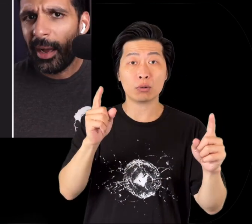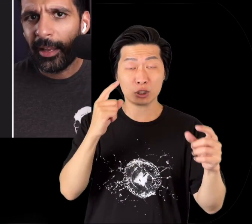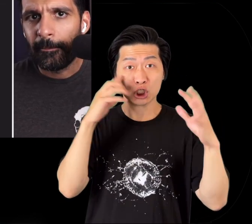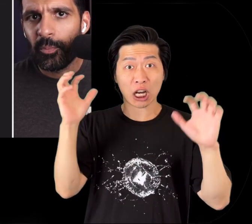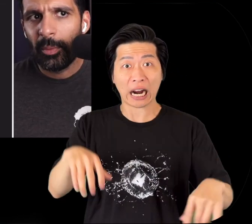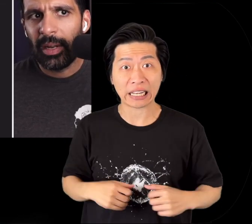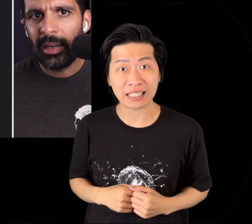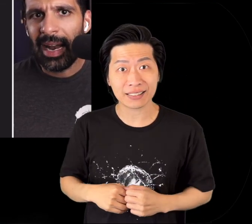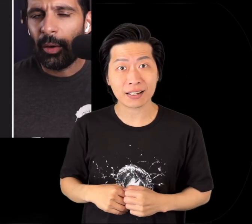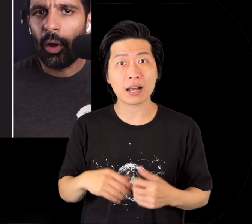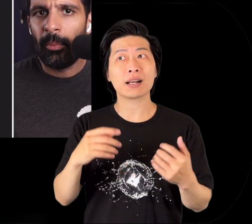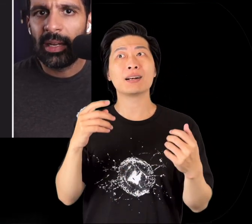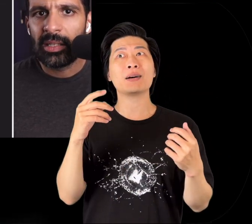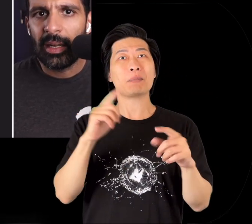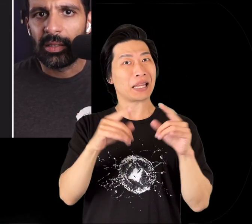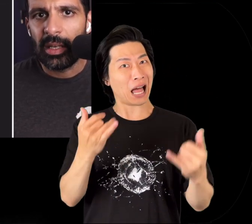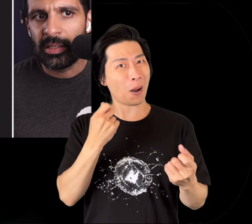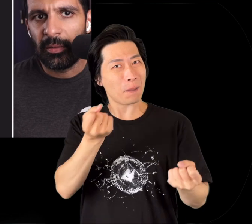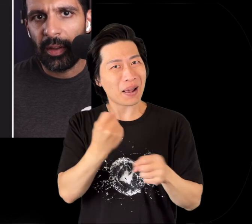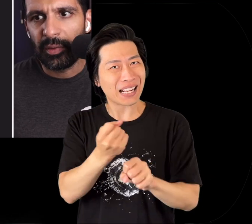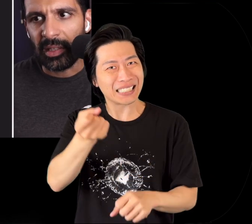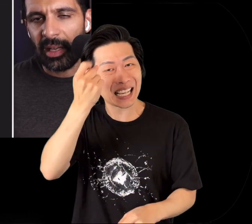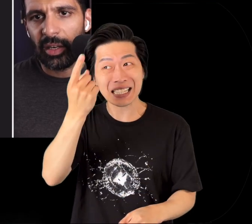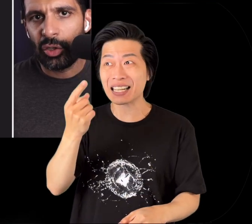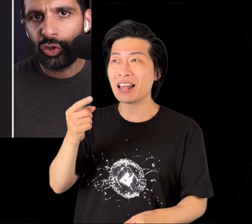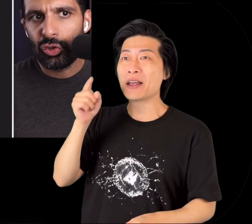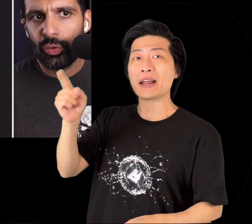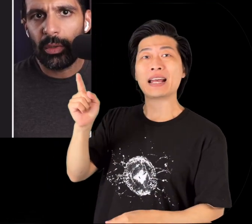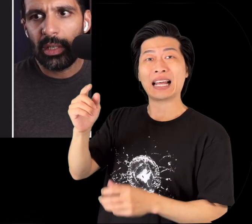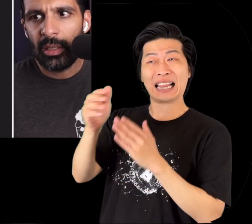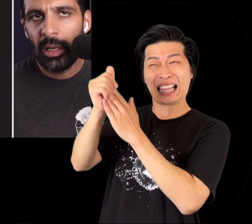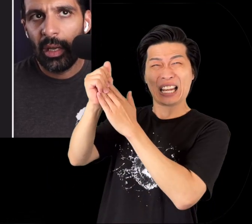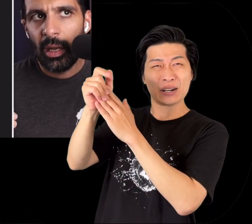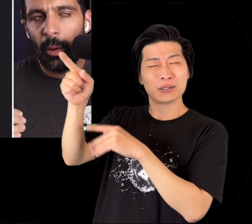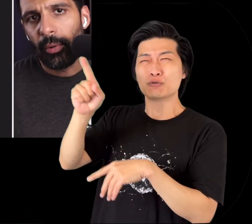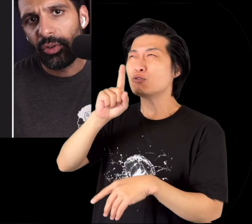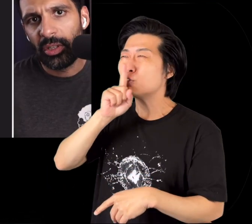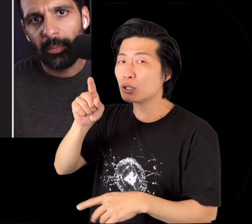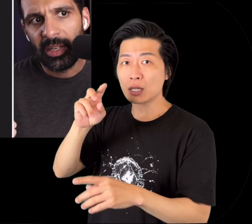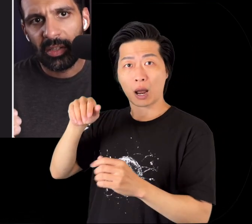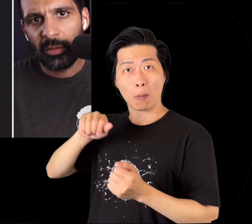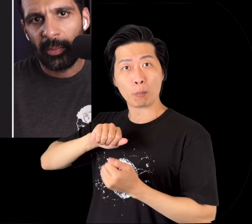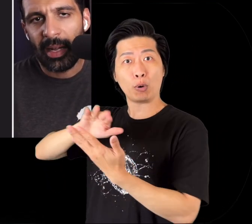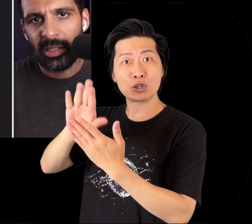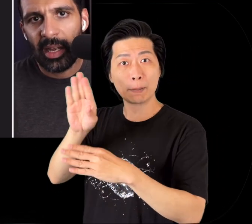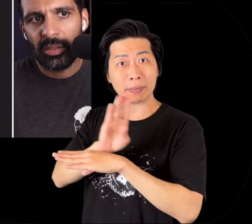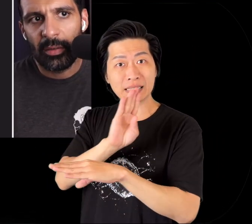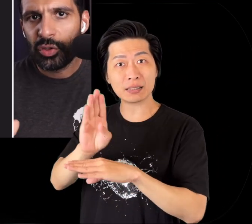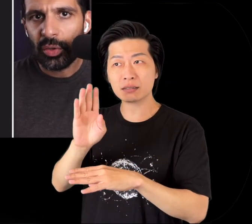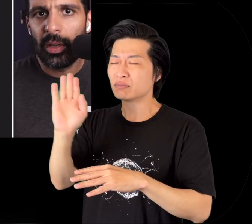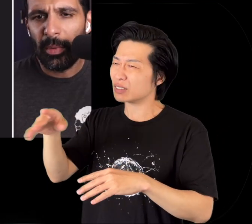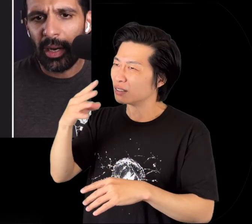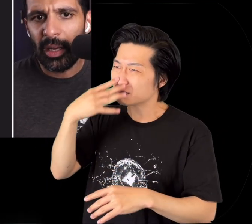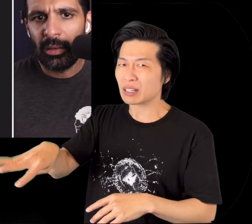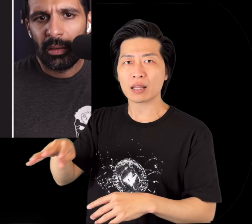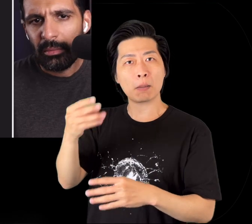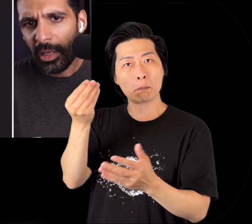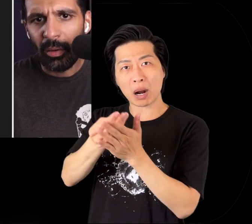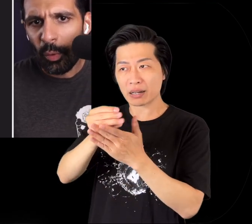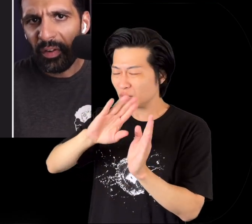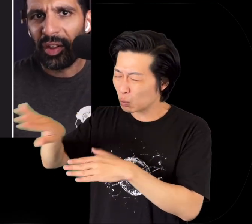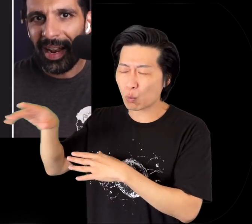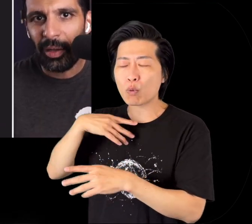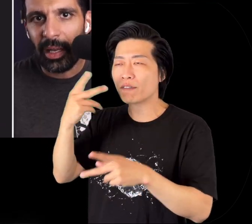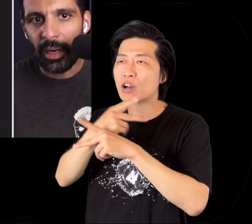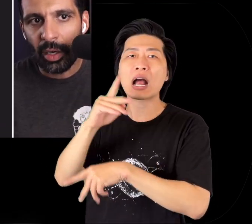was shocking. But now it all makes sense, is if the leader is truly approaching the business from that sense of screw the money,